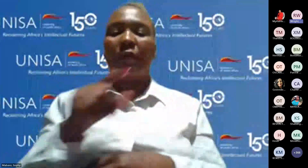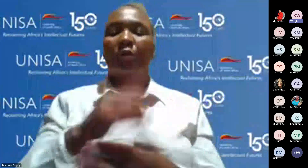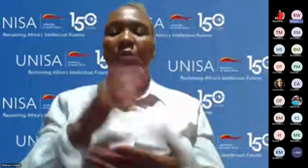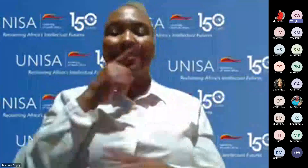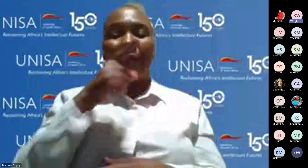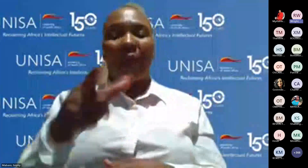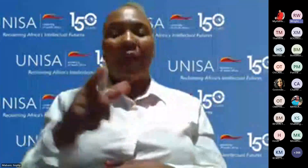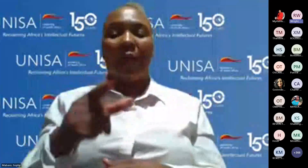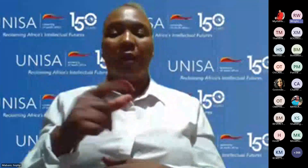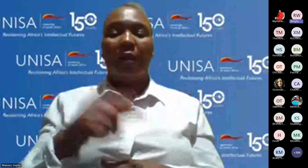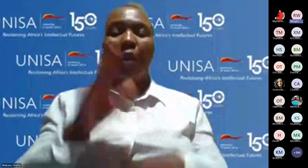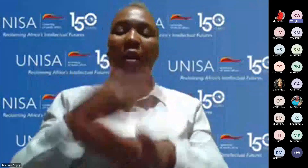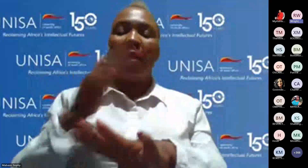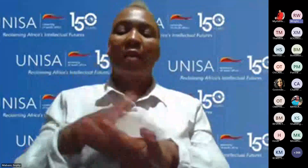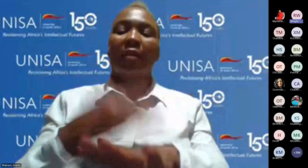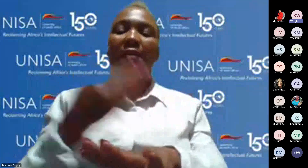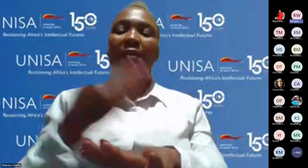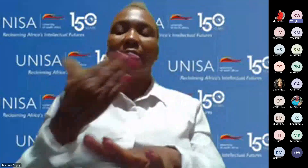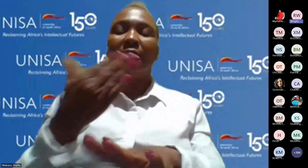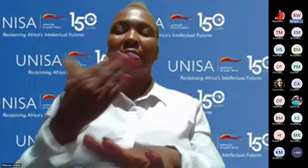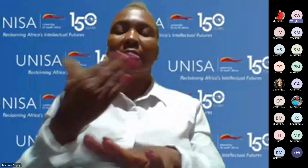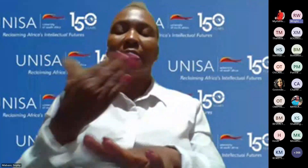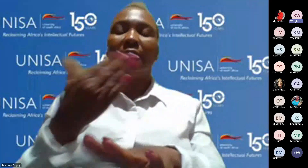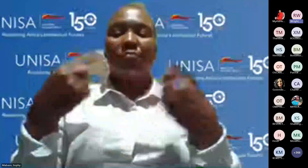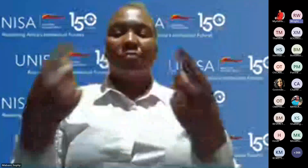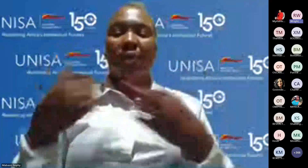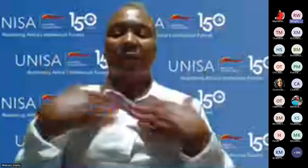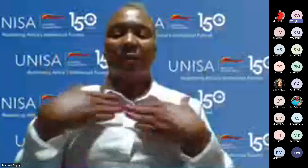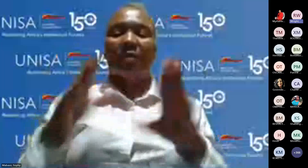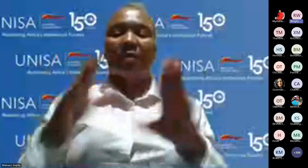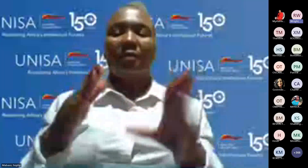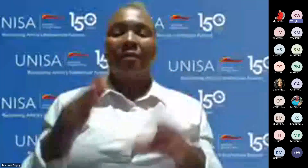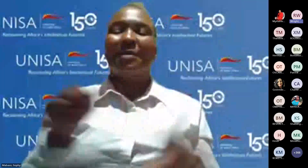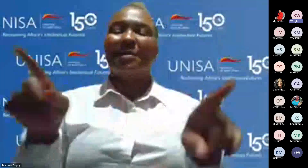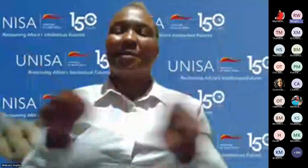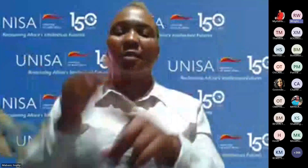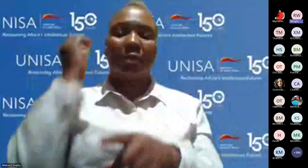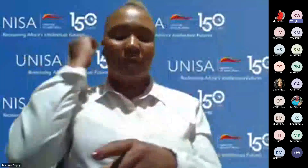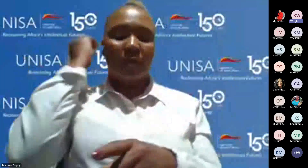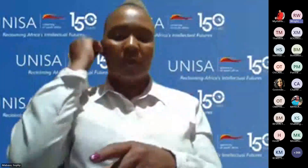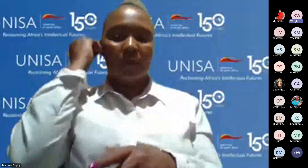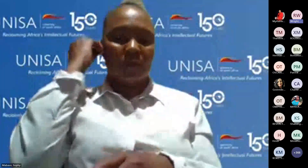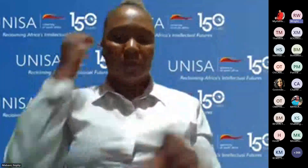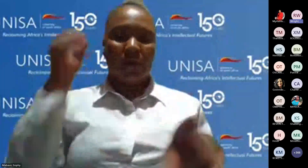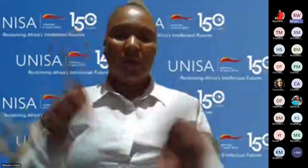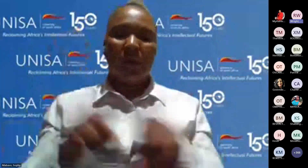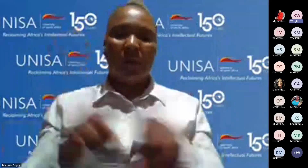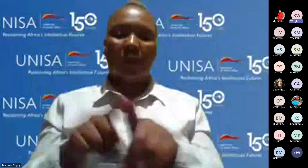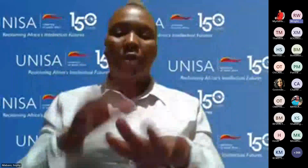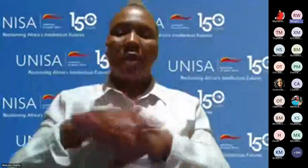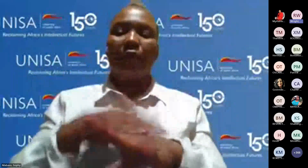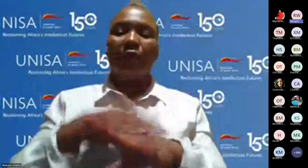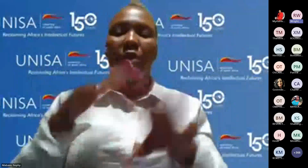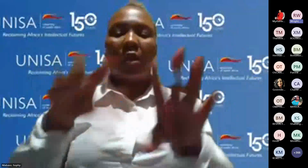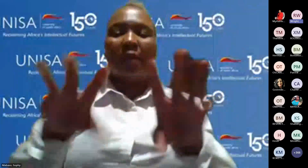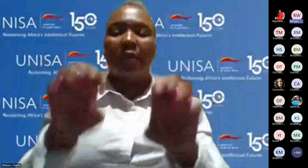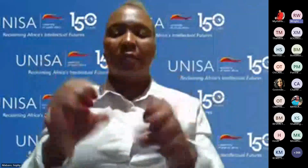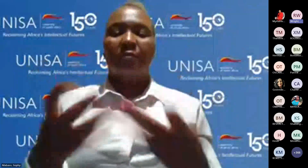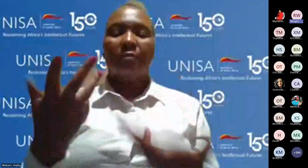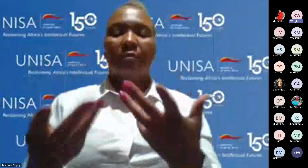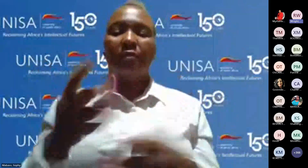you you're late. You can't start it. It's the same that basically that you were late for the exam. So